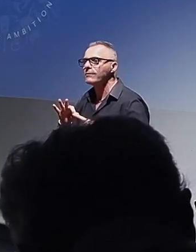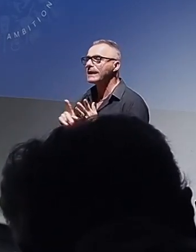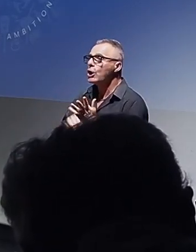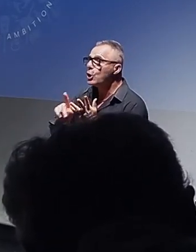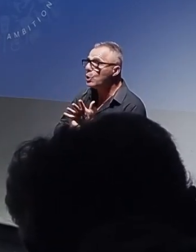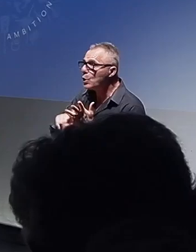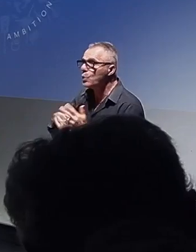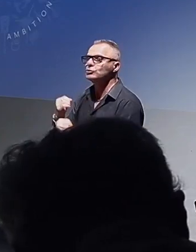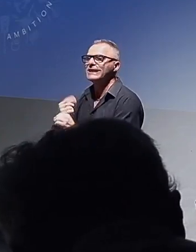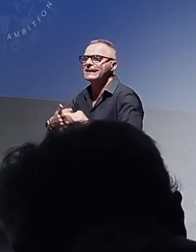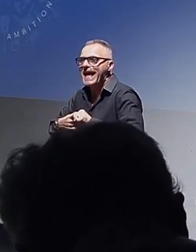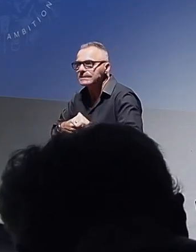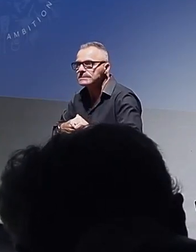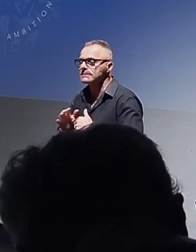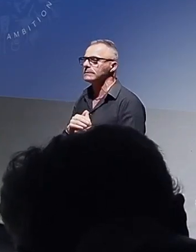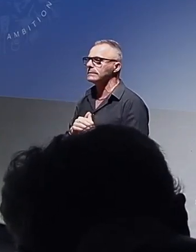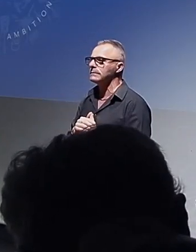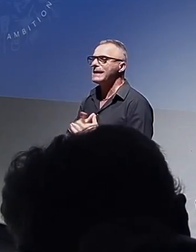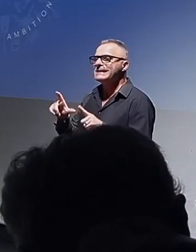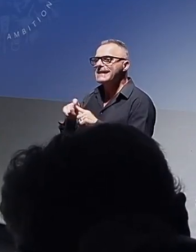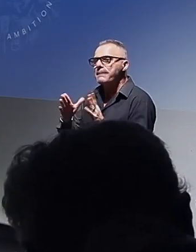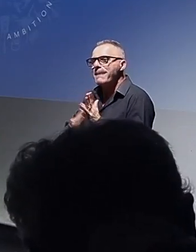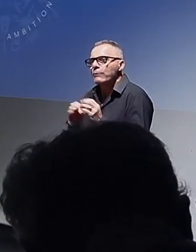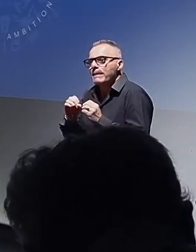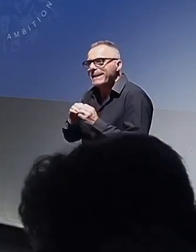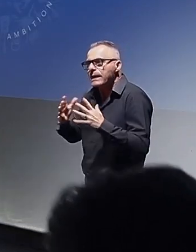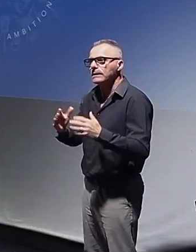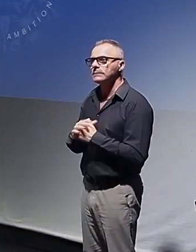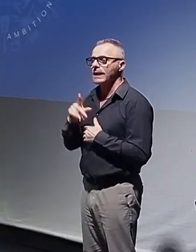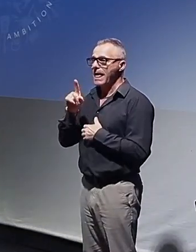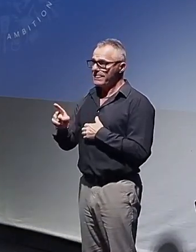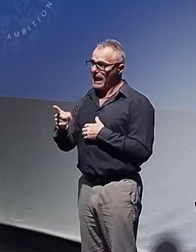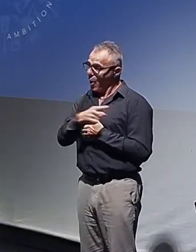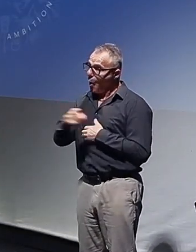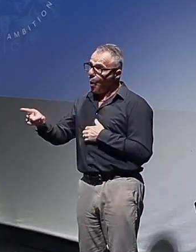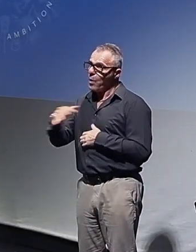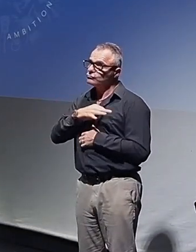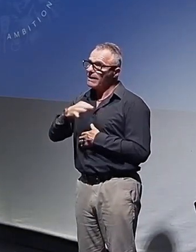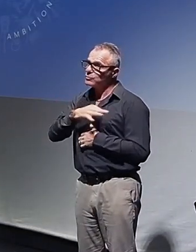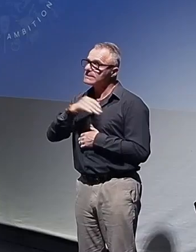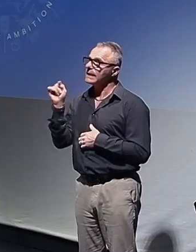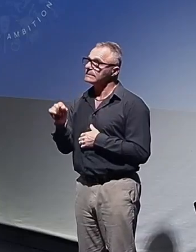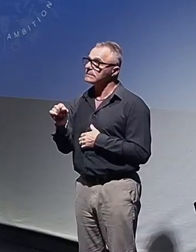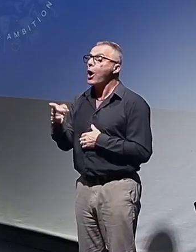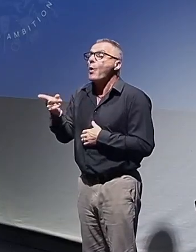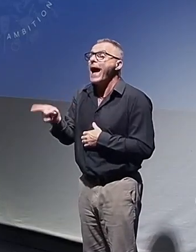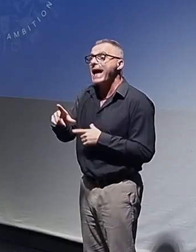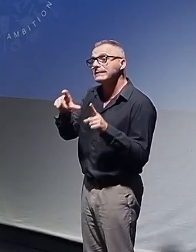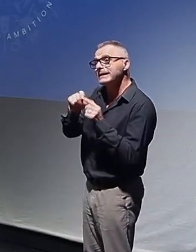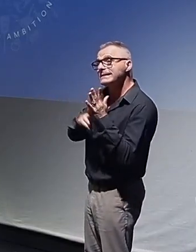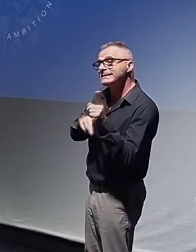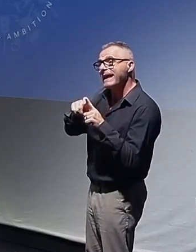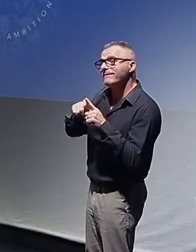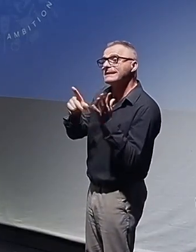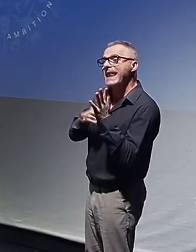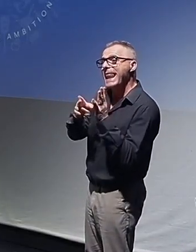Gillian Anderson to Dame Mary Beard. They represent, and actually David Lammy, the Foreign